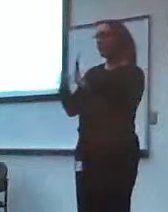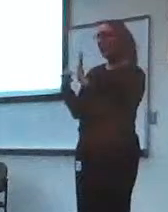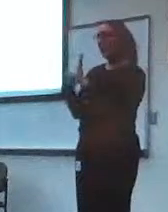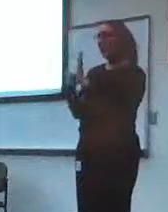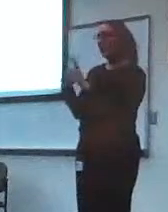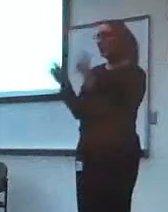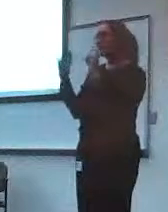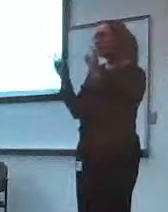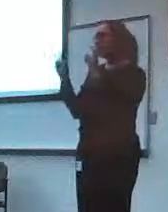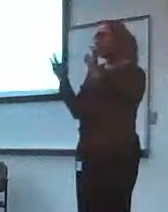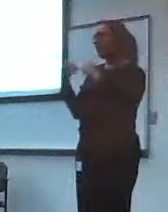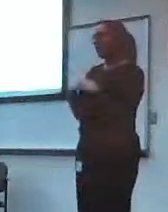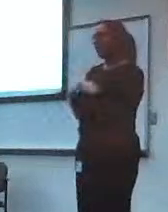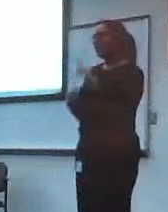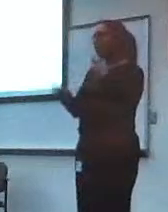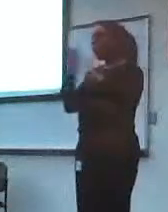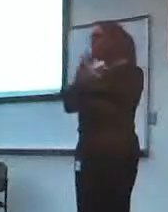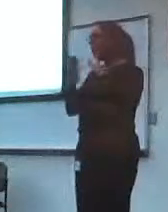whole.